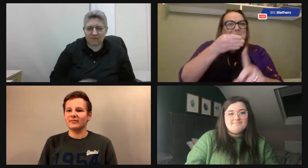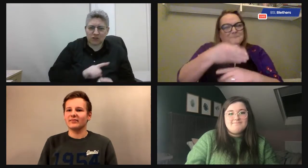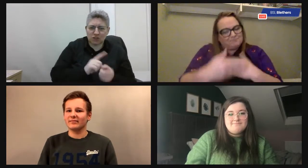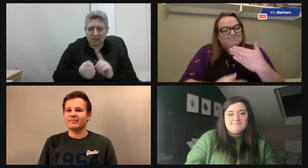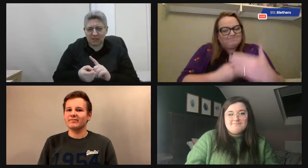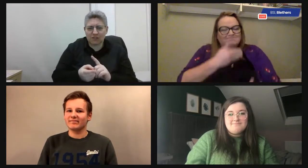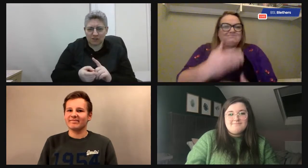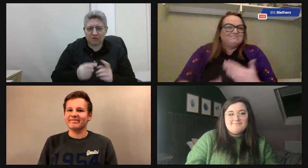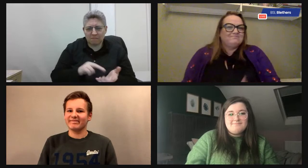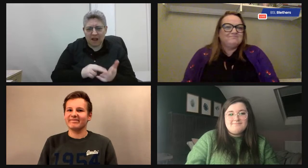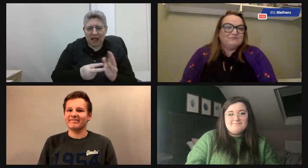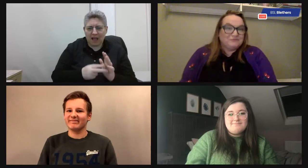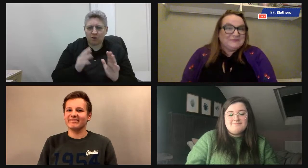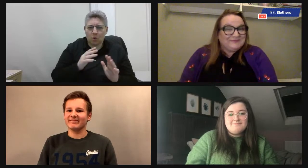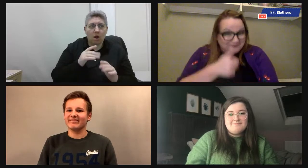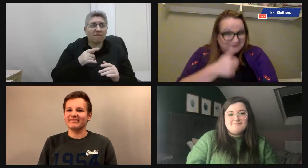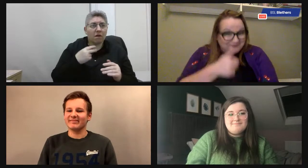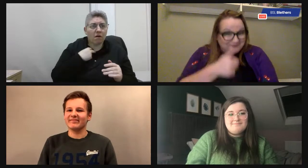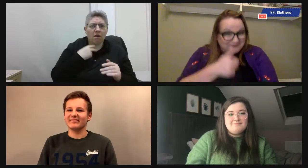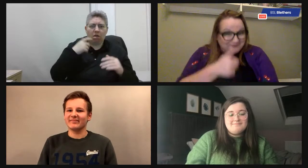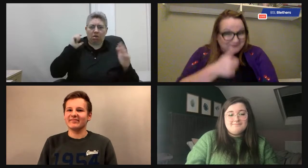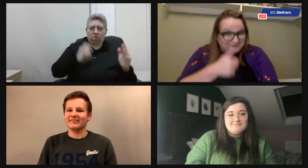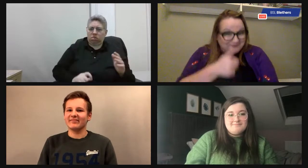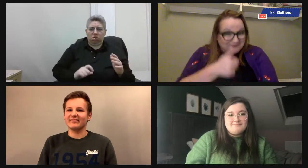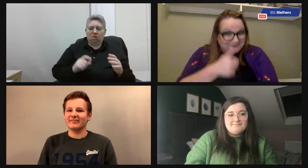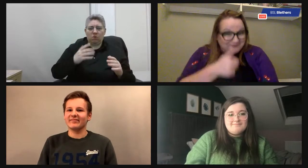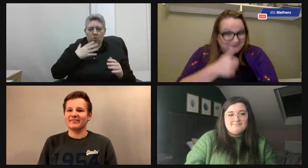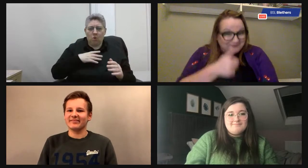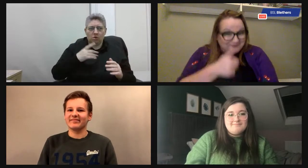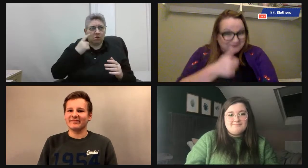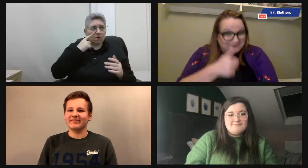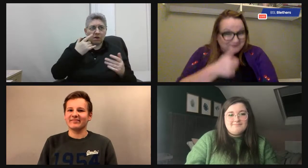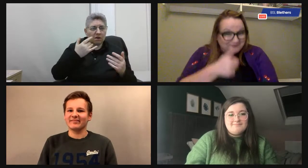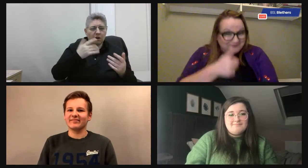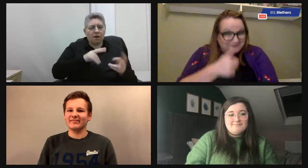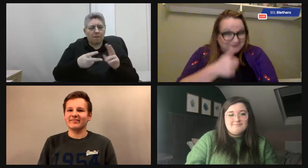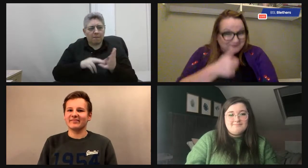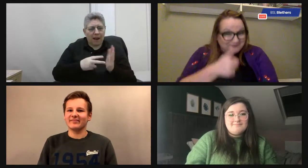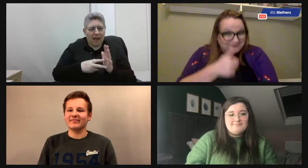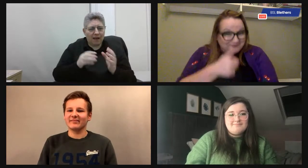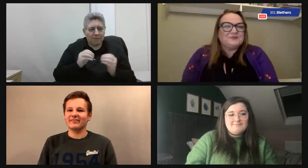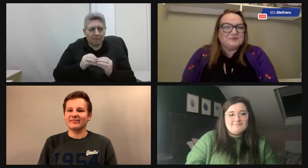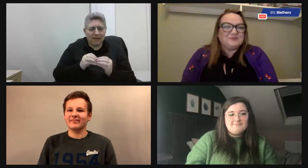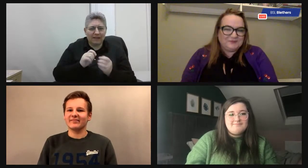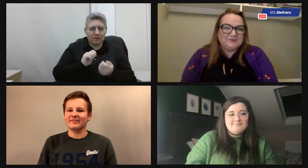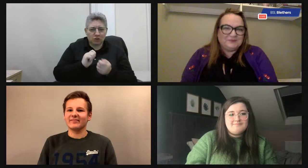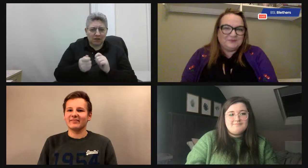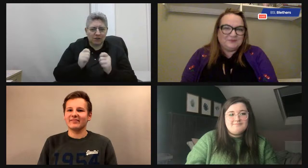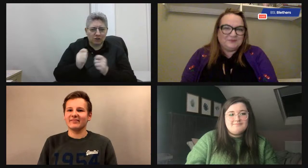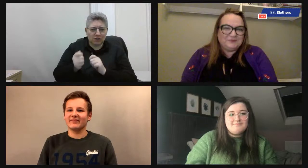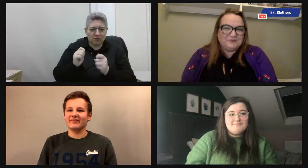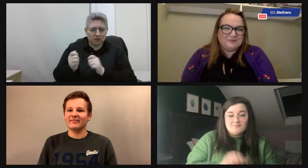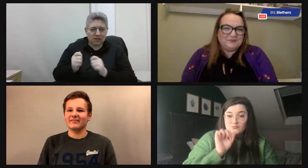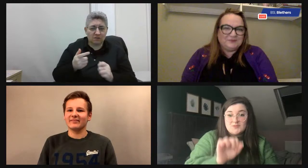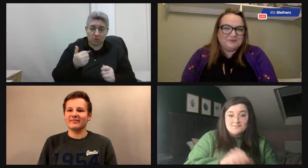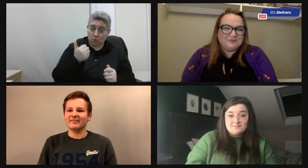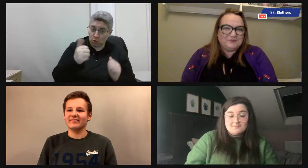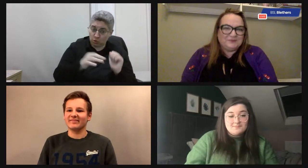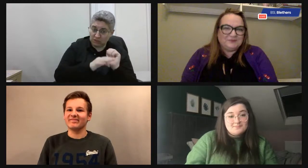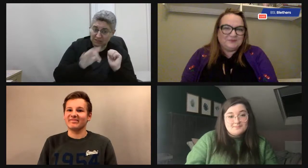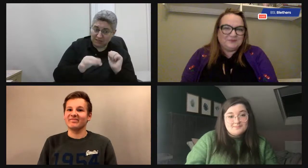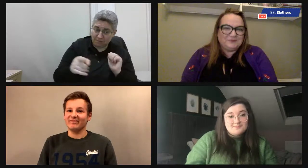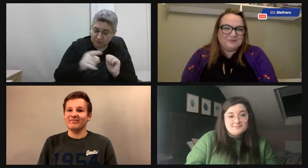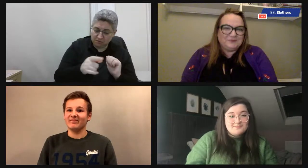going. Give yourself small little targets, and you will get it. Something to stop yourself falling into a pit